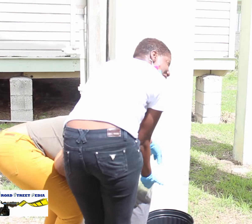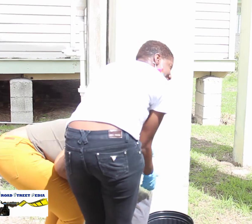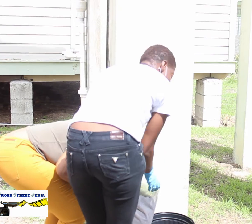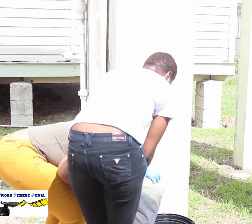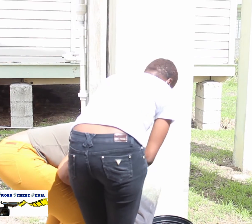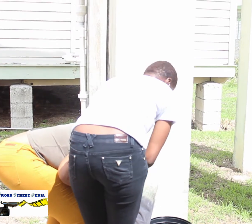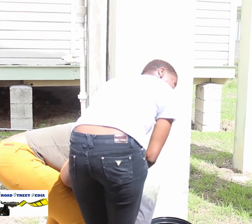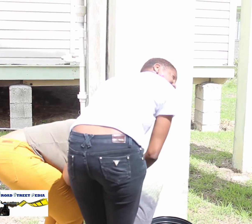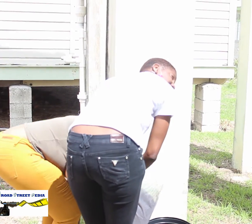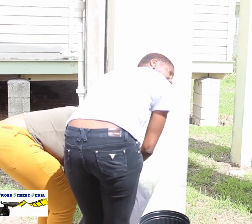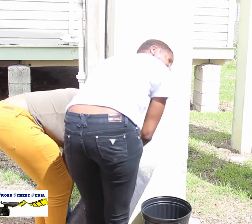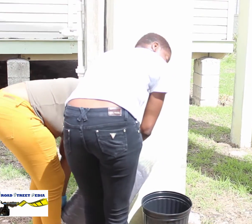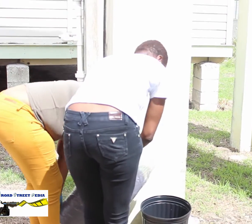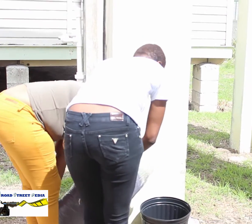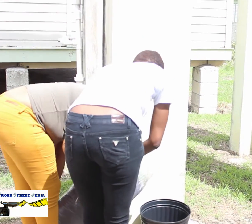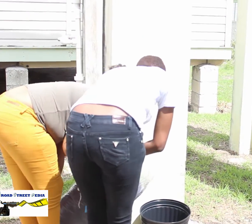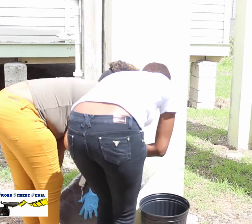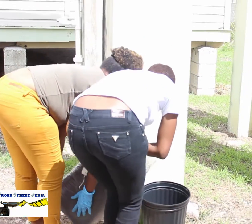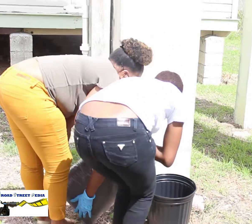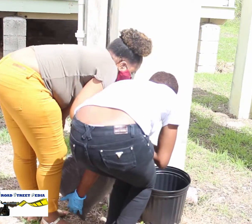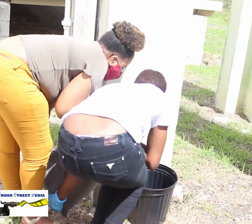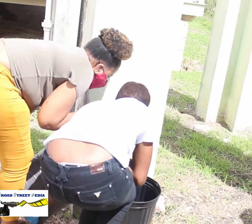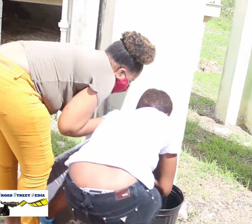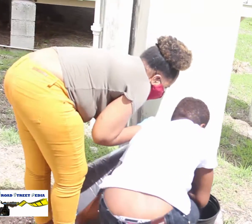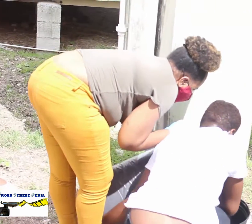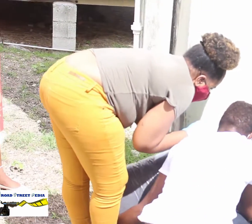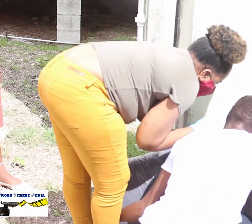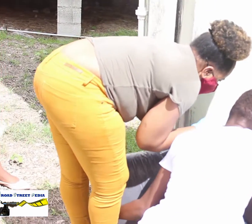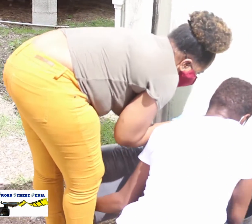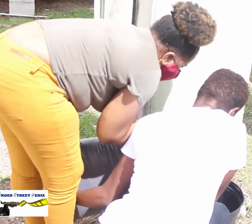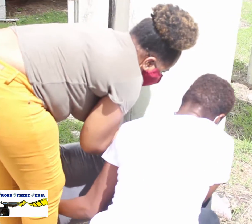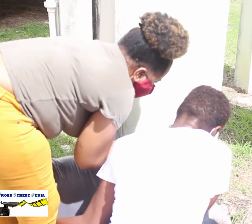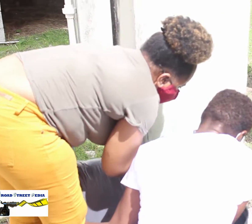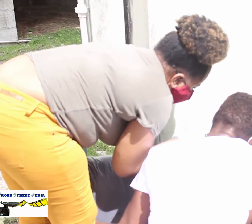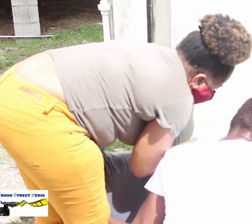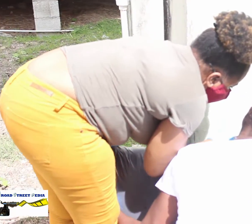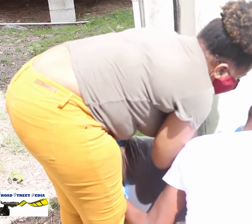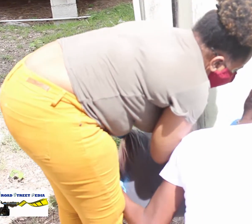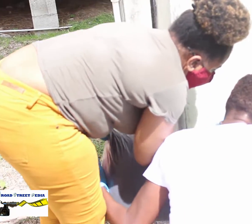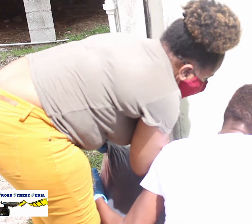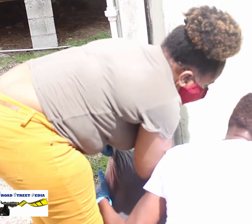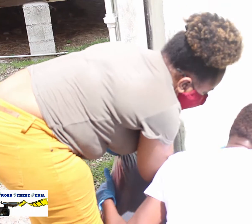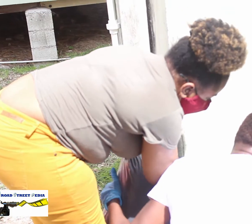Do you pour it or do you take it over hand? You can try it. Just to fill that.